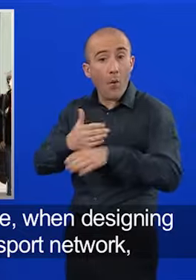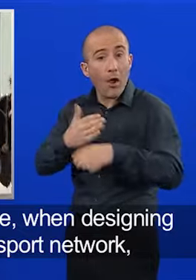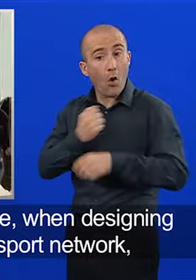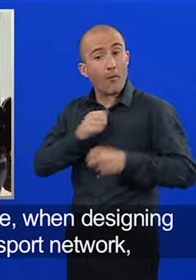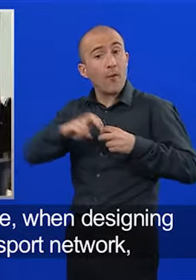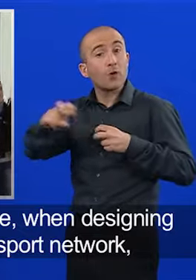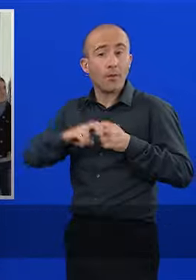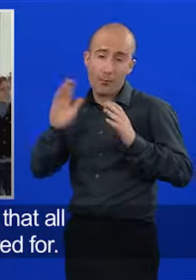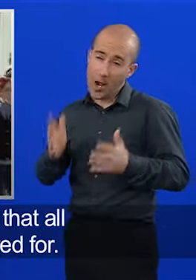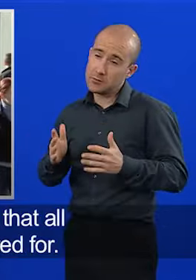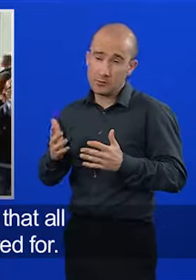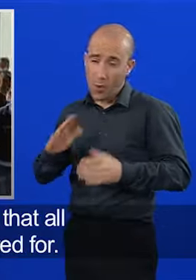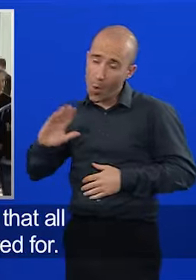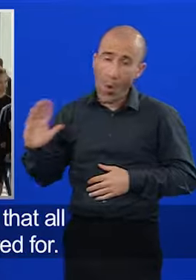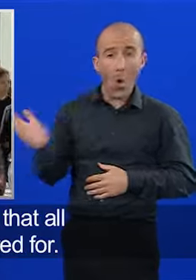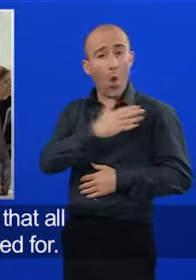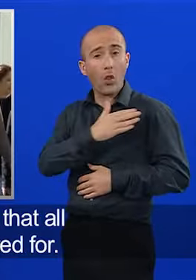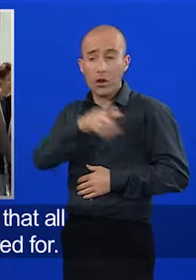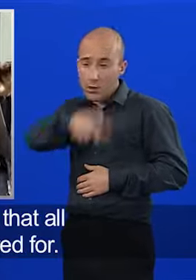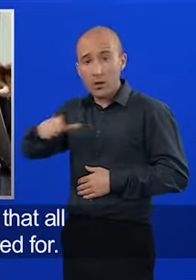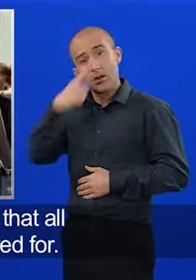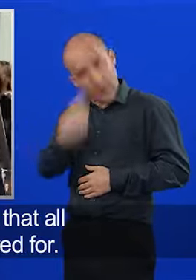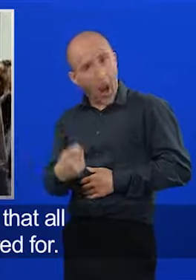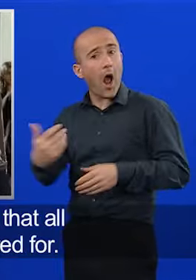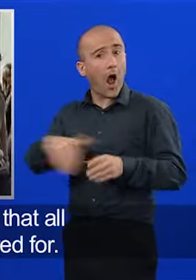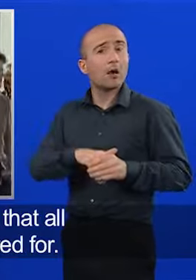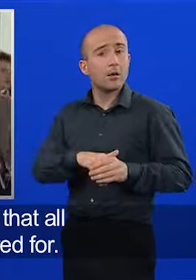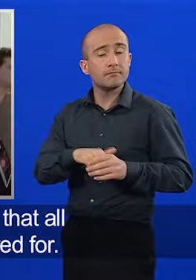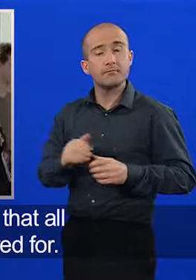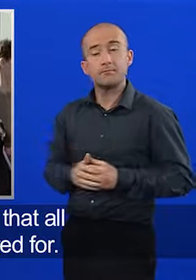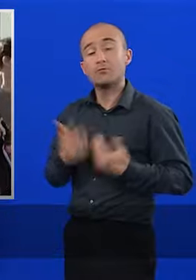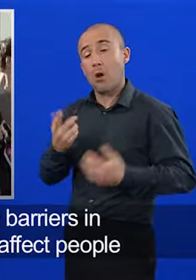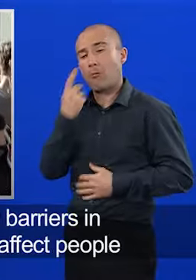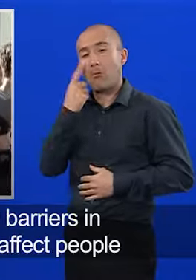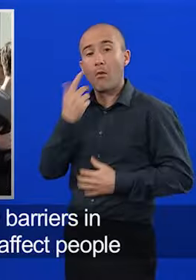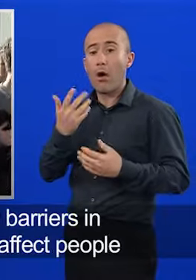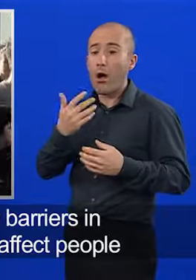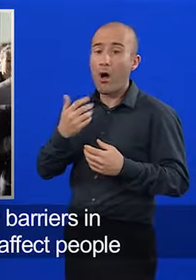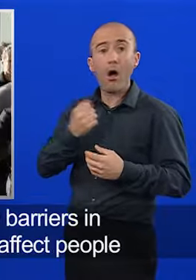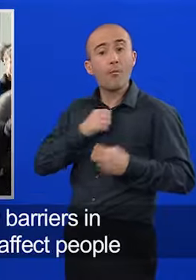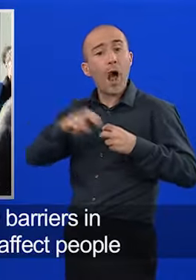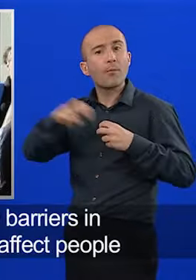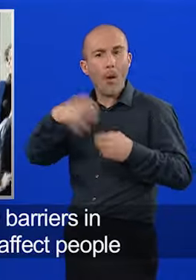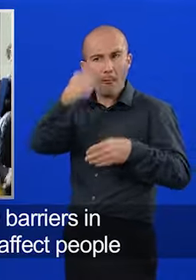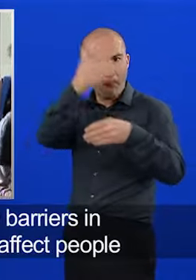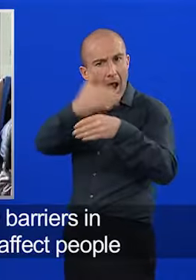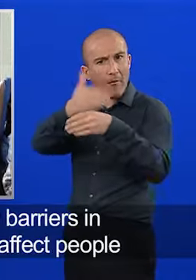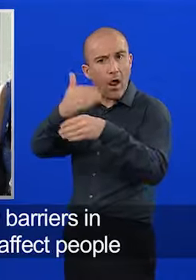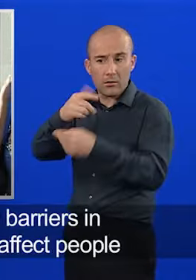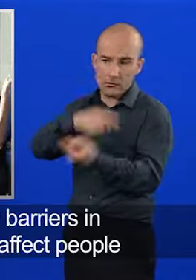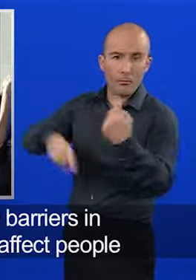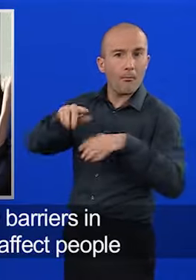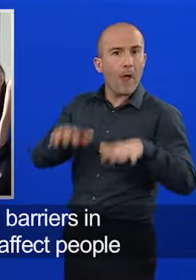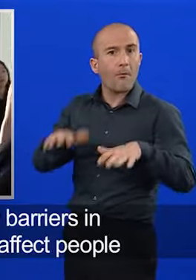our transport network, we must ensure that all users are catered for. Let's now hear how barriers in our transport